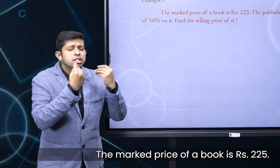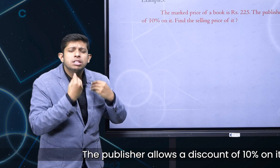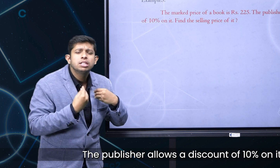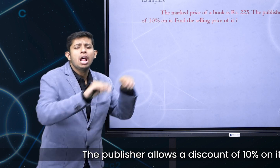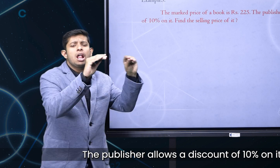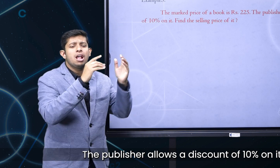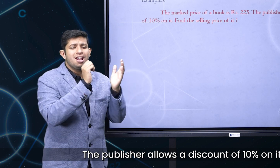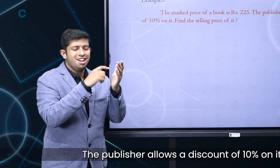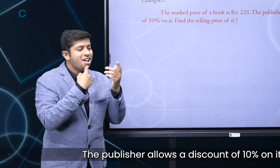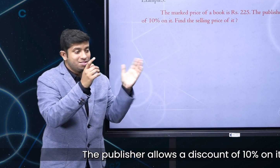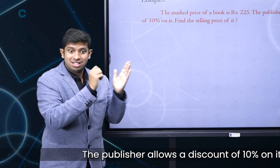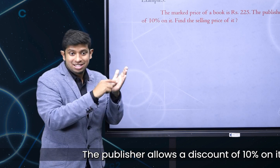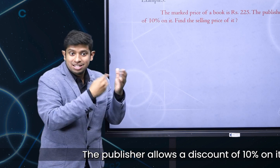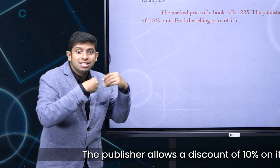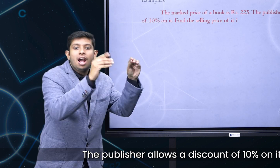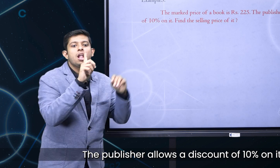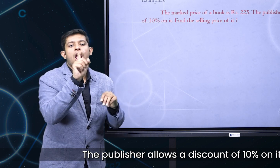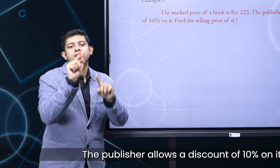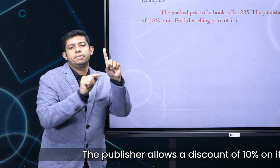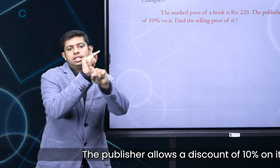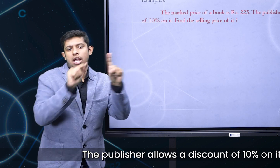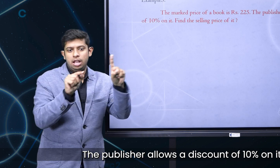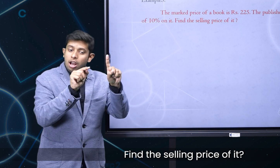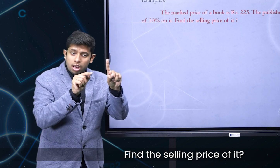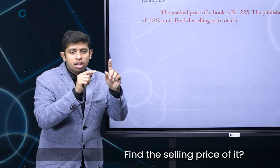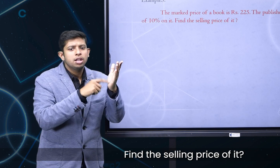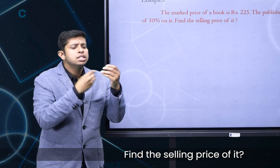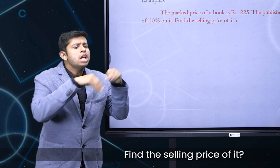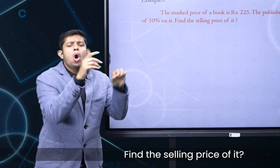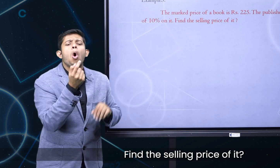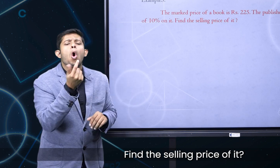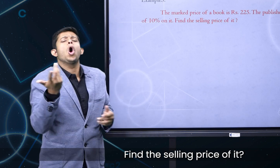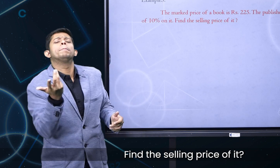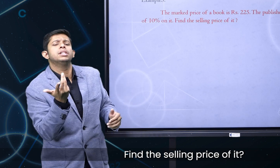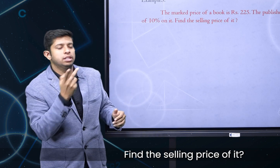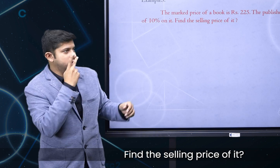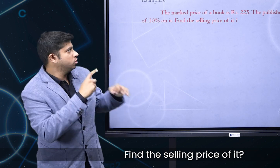The publisher allows a discount of 10% on it. Find the selling price of it.